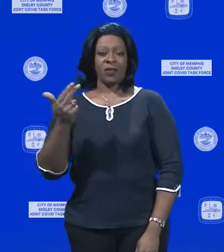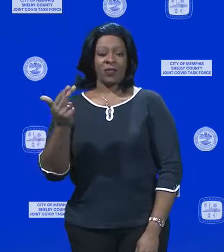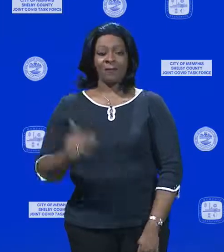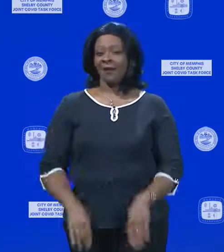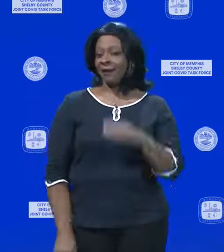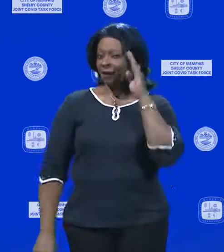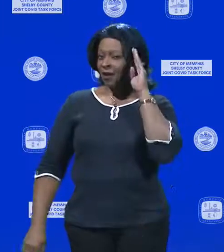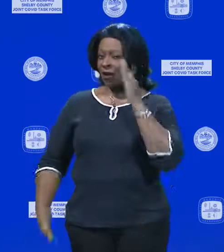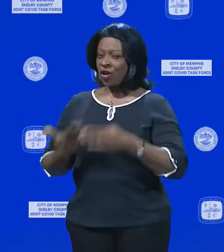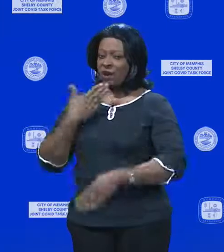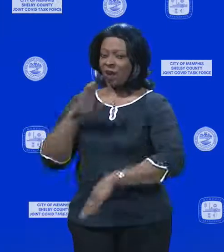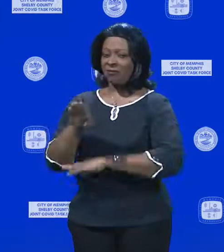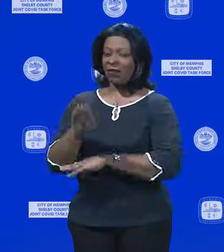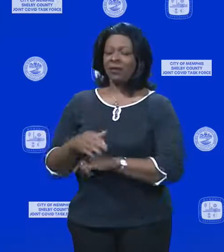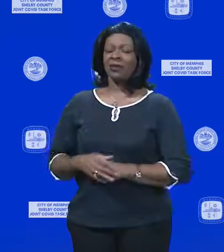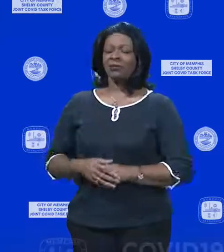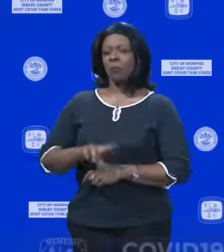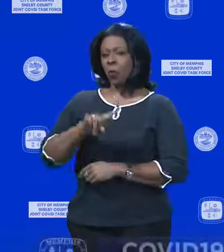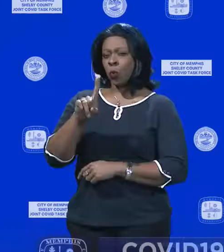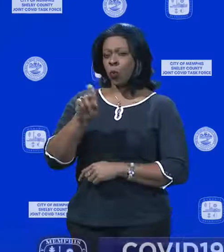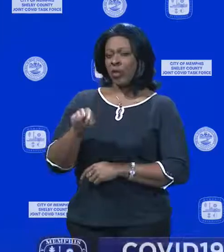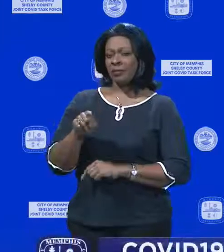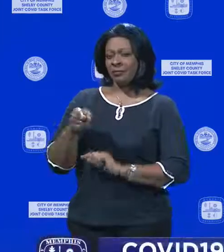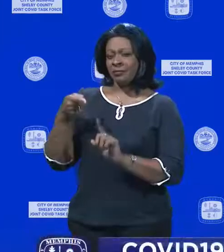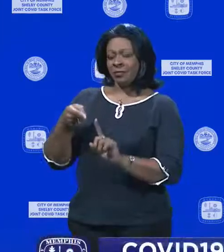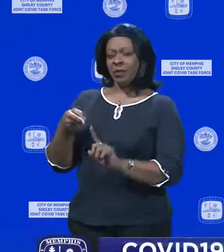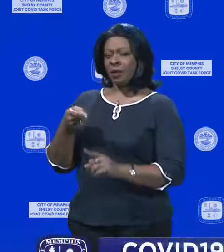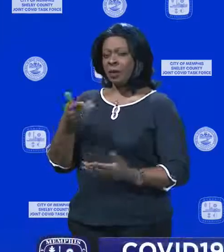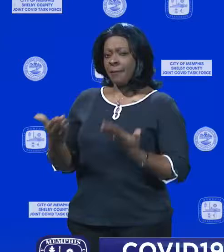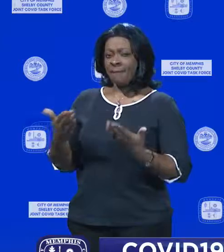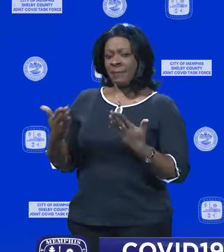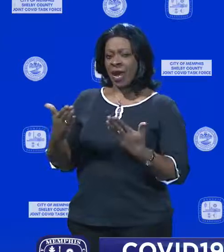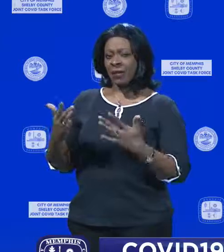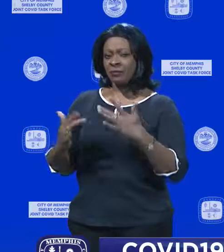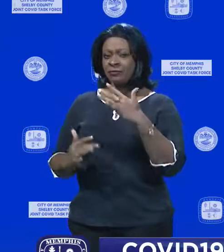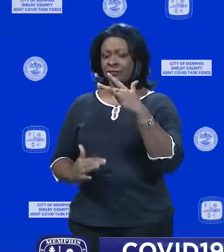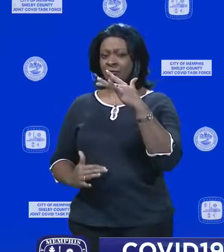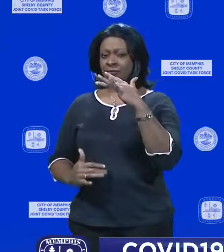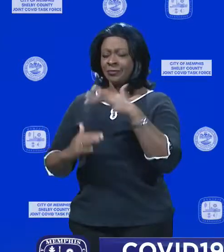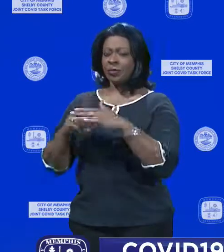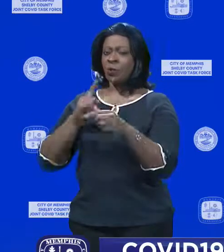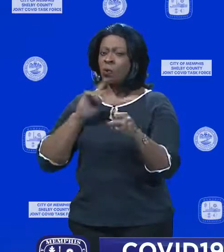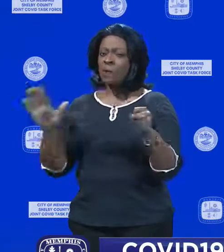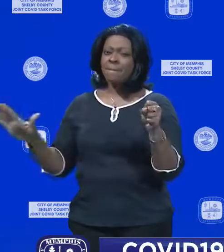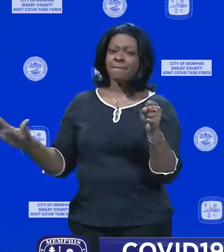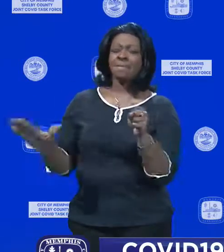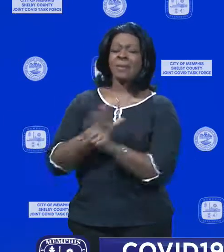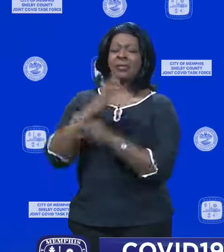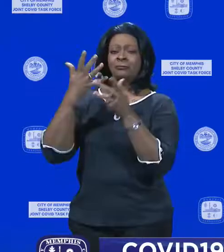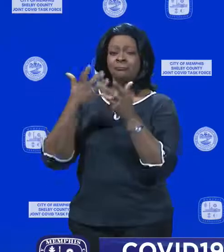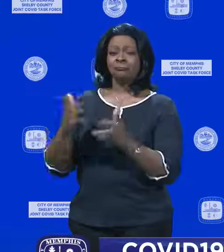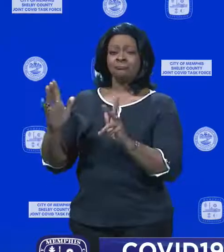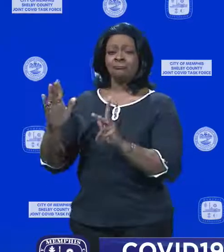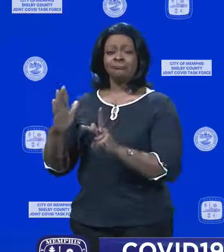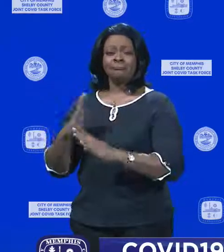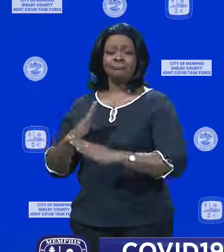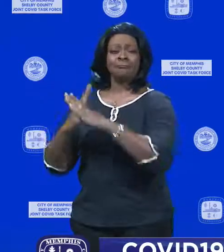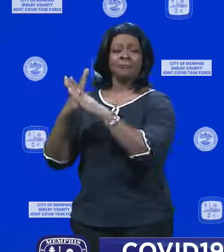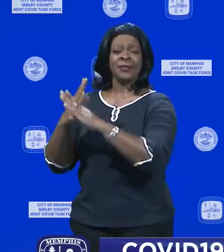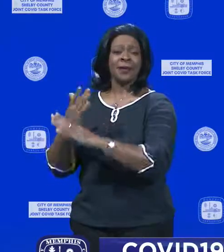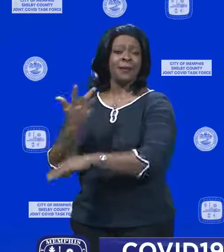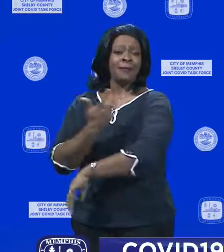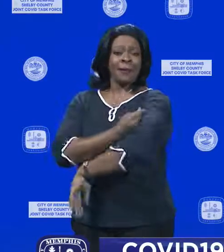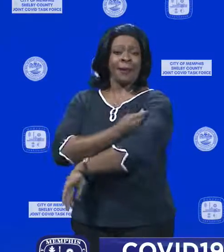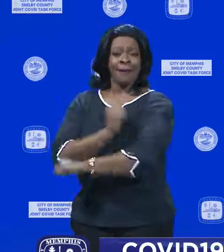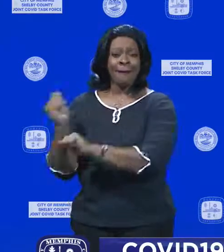Hi, good afternoon. I have a question just about when we might reach herd immunity. I know that you have said previously